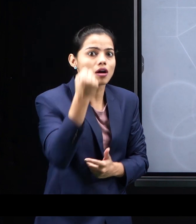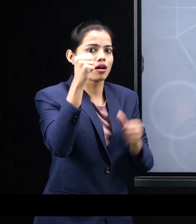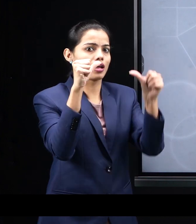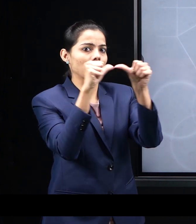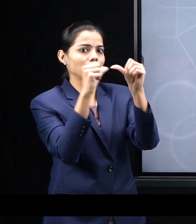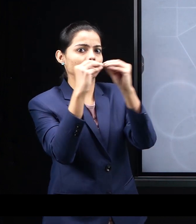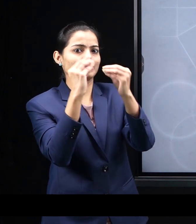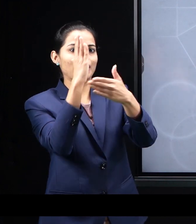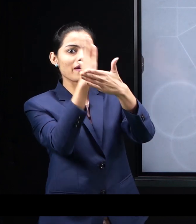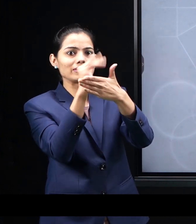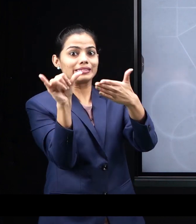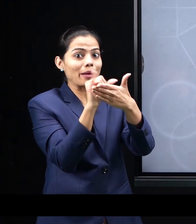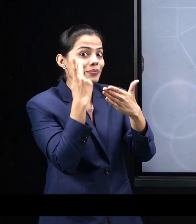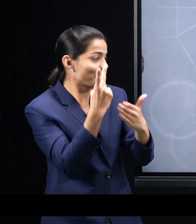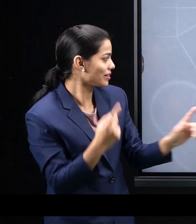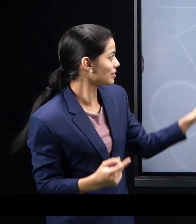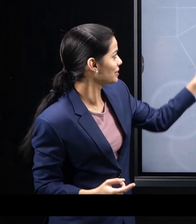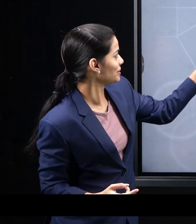12, find A delta B.